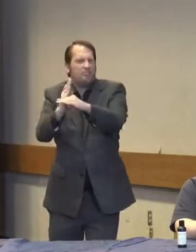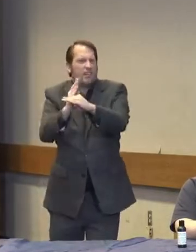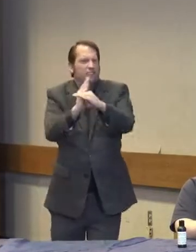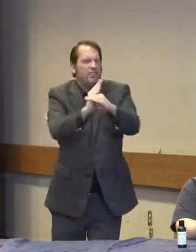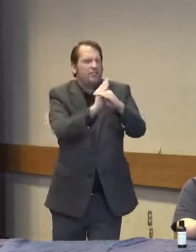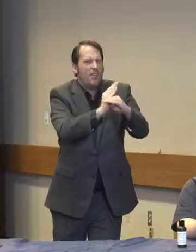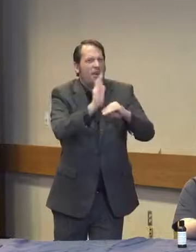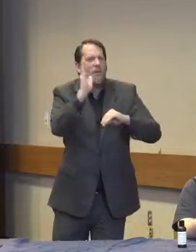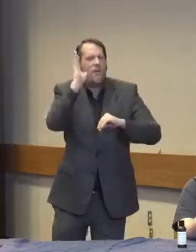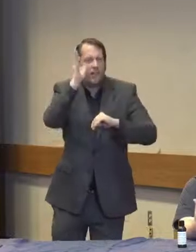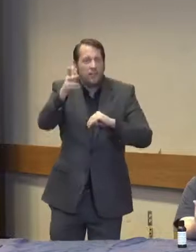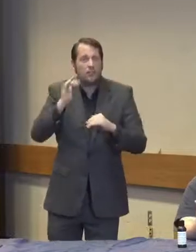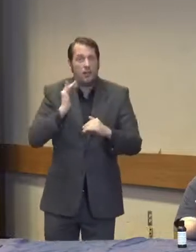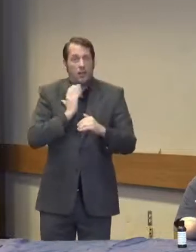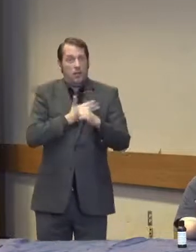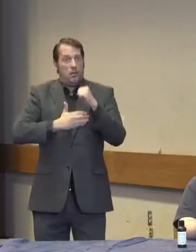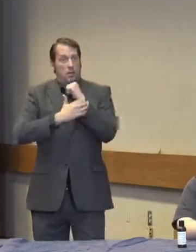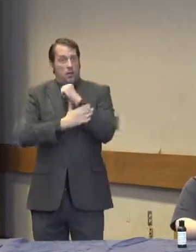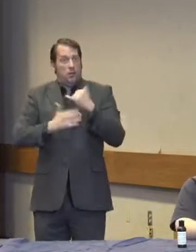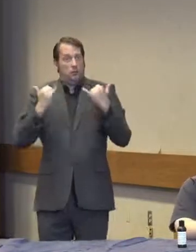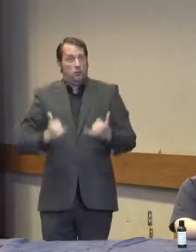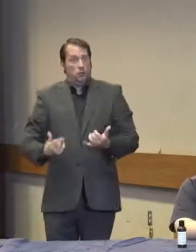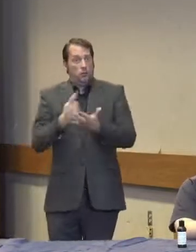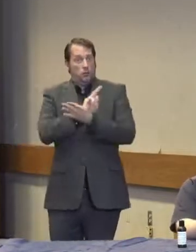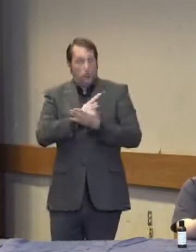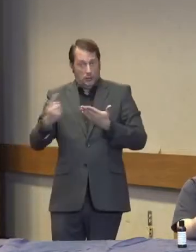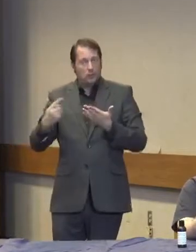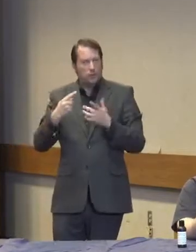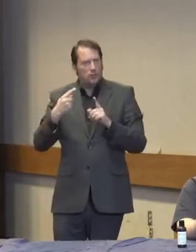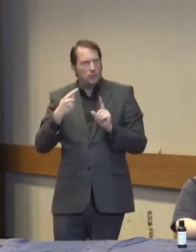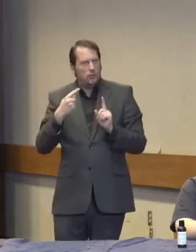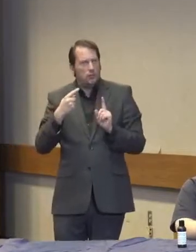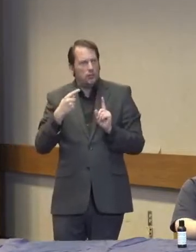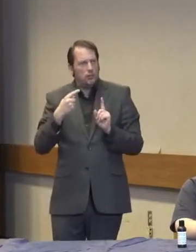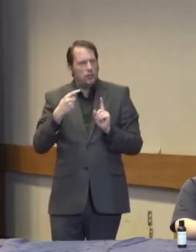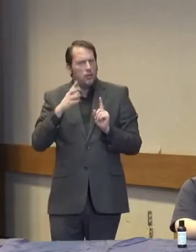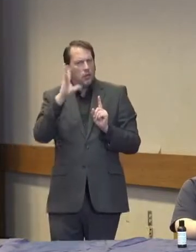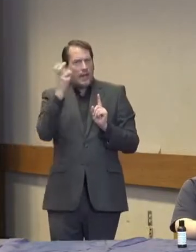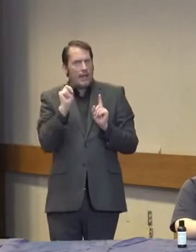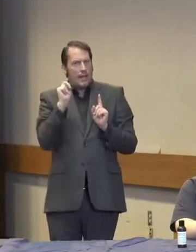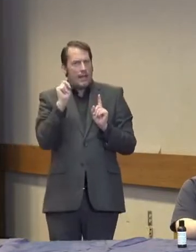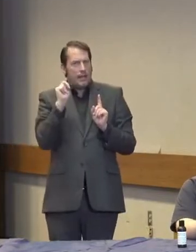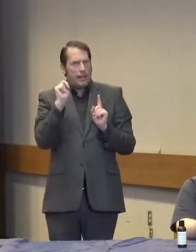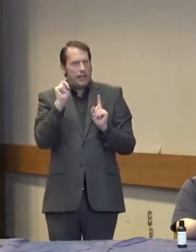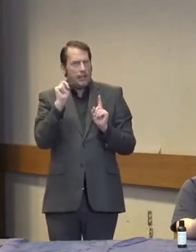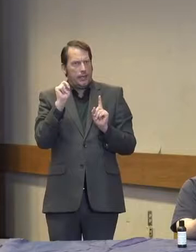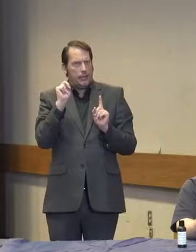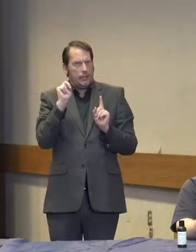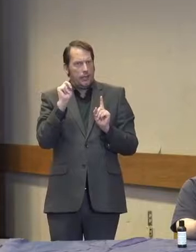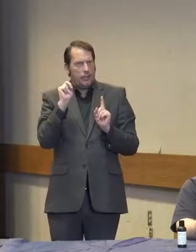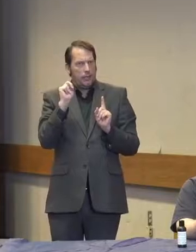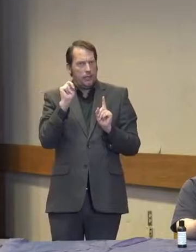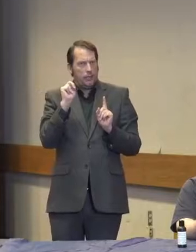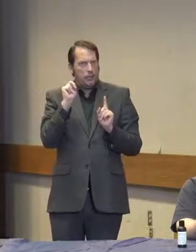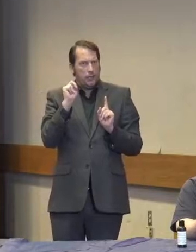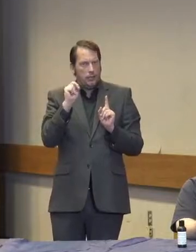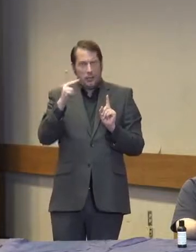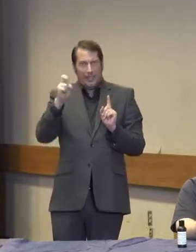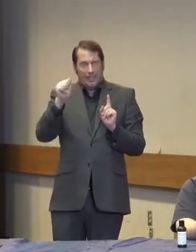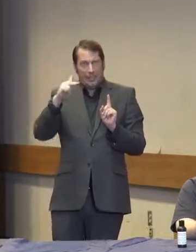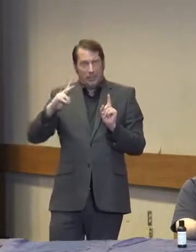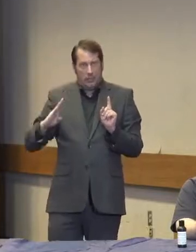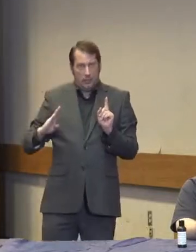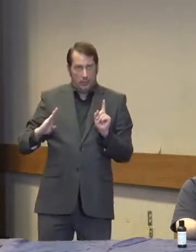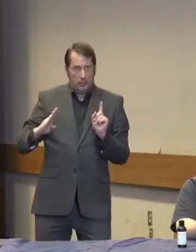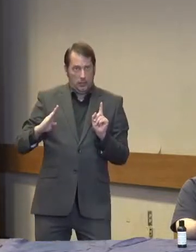the question was asked, when is our peak going to be? And there's all this conversation about flattening the curve. And so if the question is, when is our peak going to